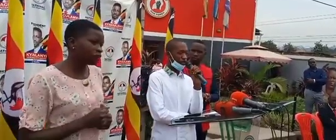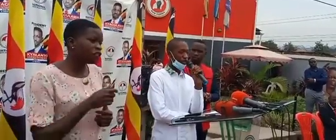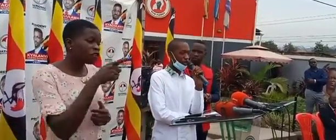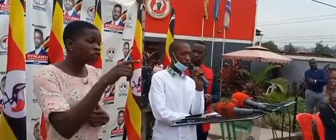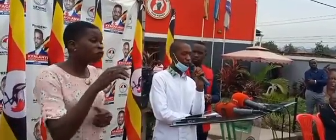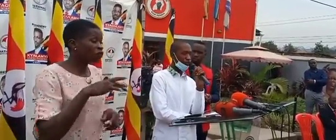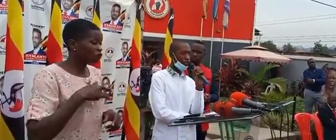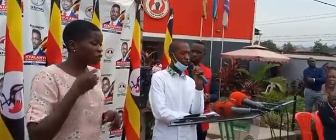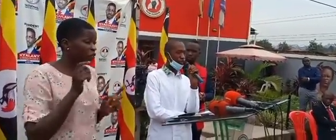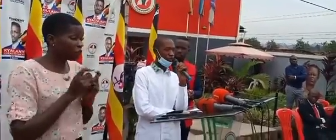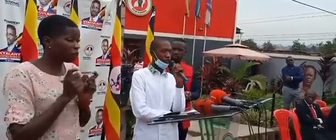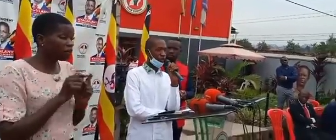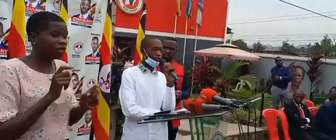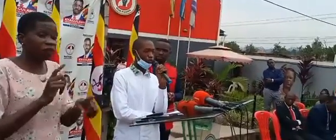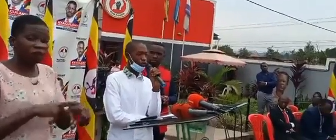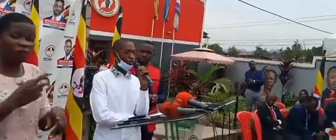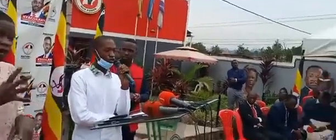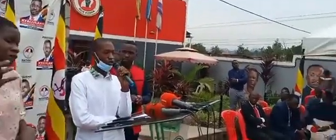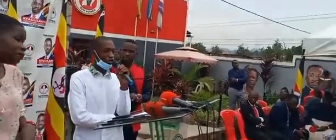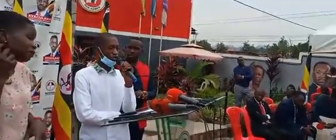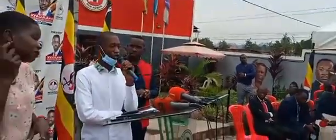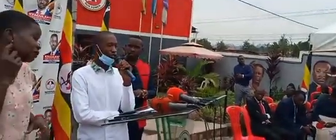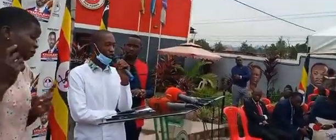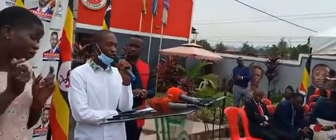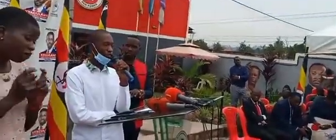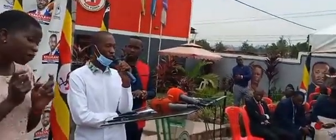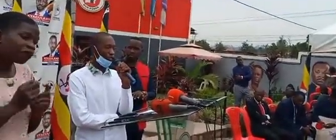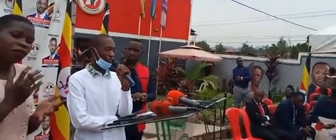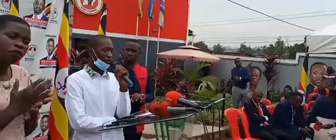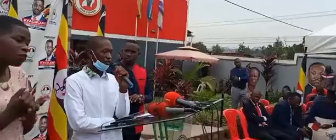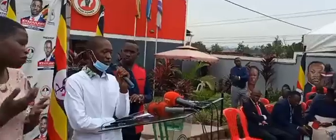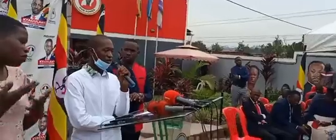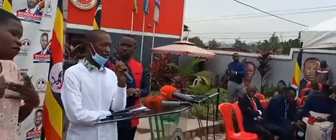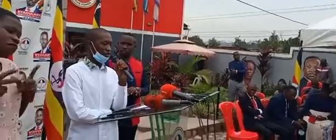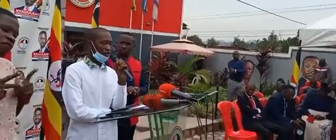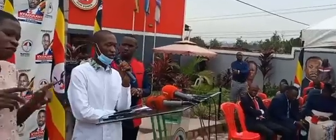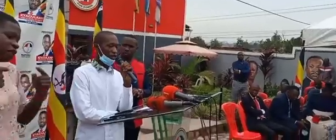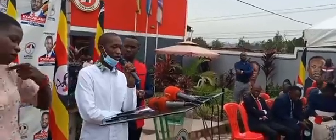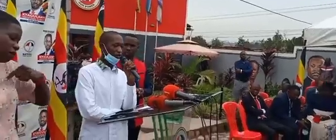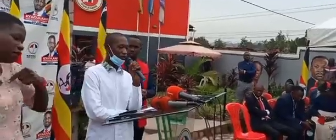matu asobola omanya kikyempulira munda kuba sirina mirembe